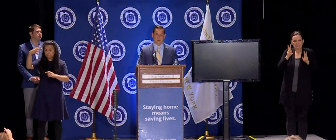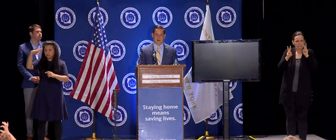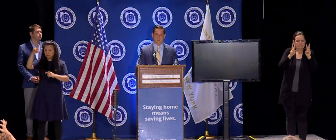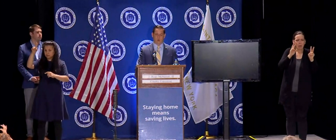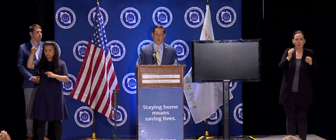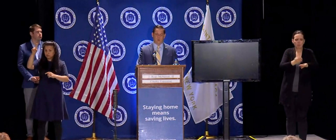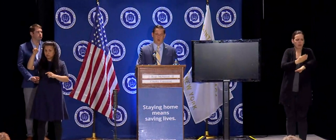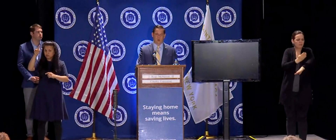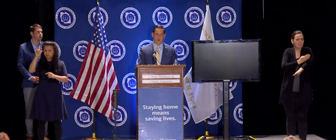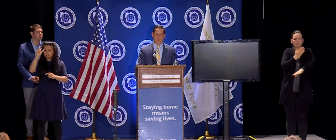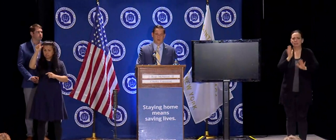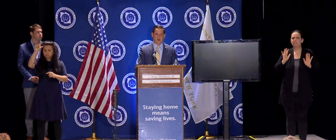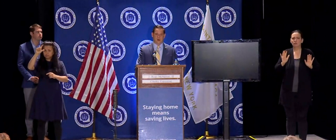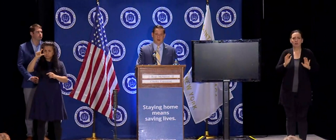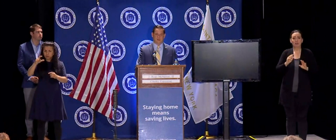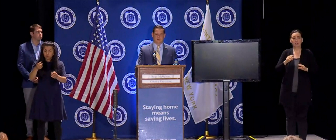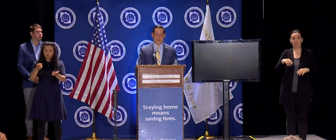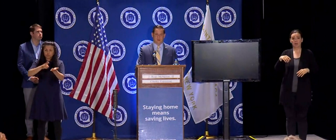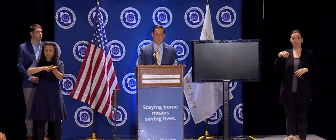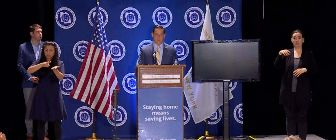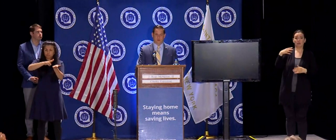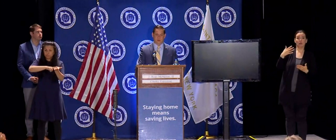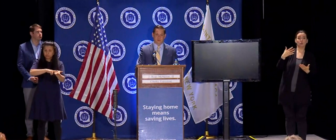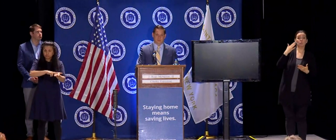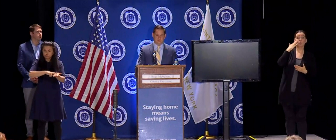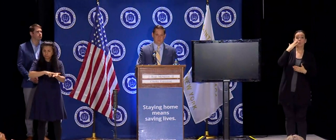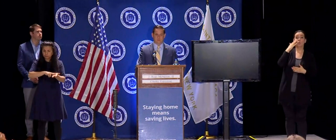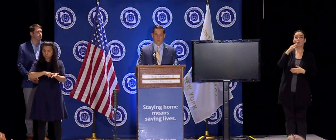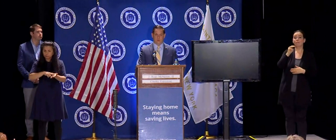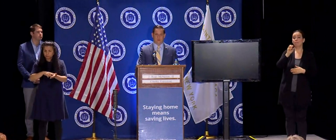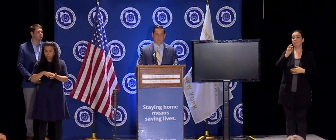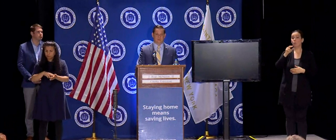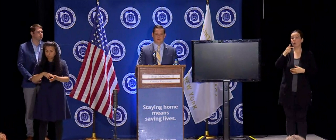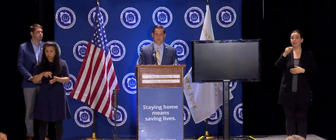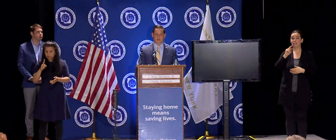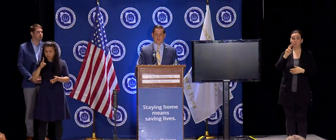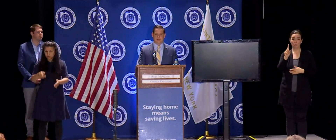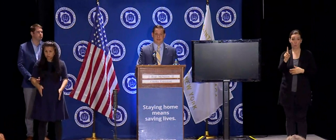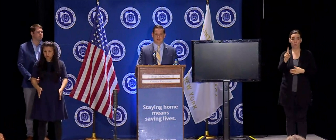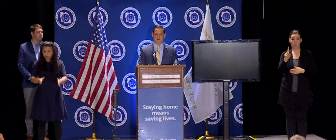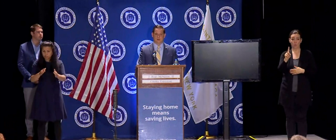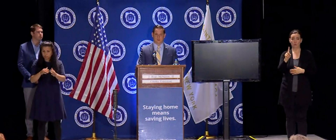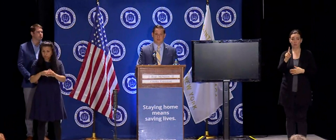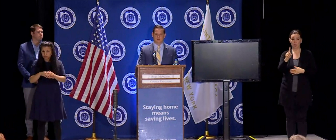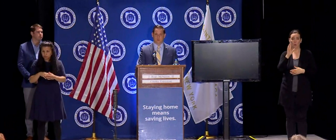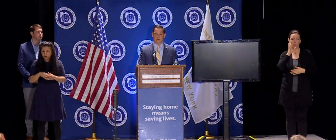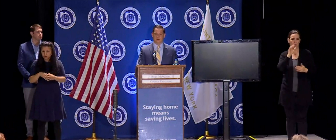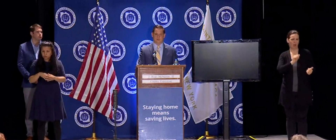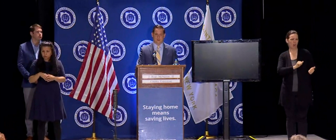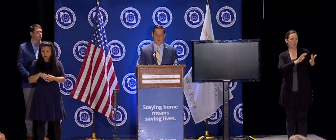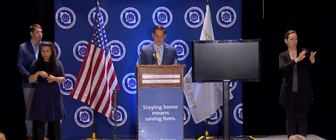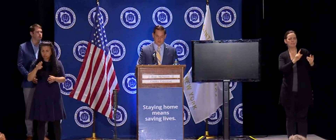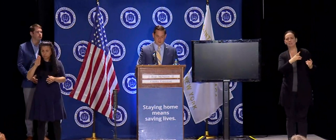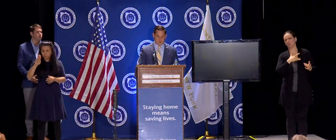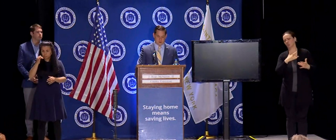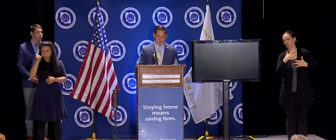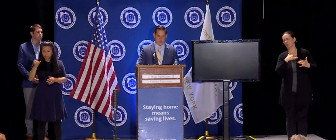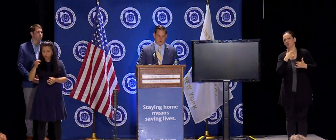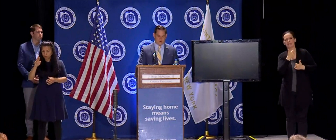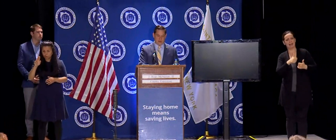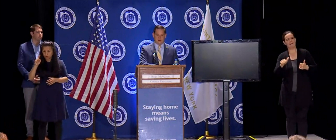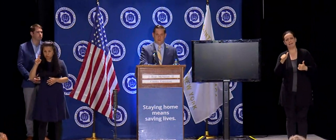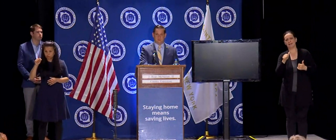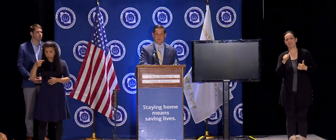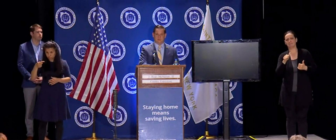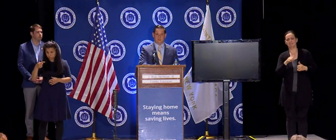added on Morgan Road that we think will address any concerns. That was one concern, that